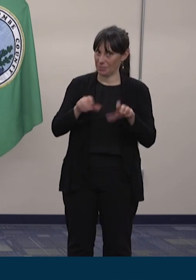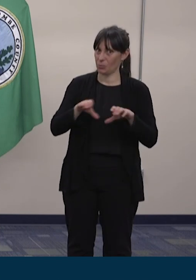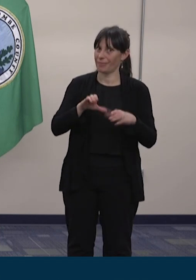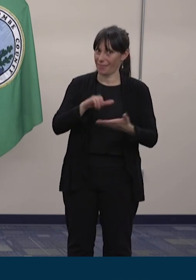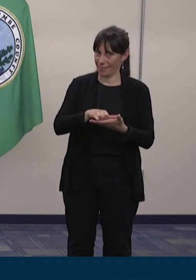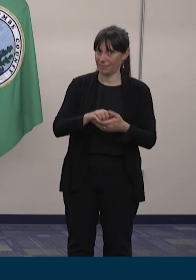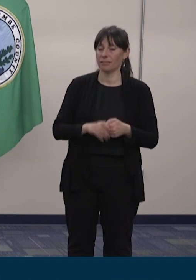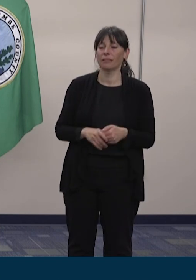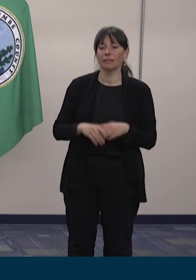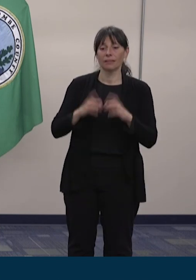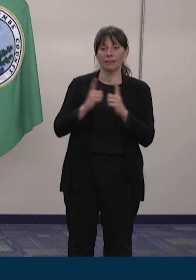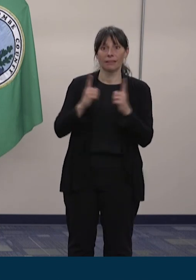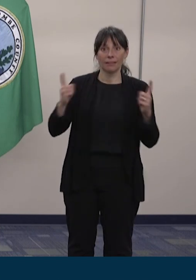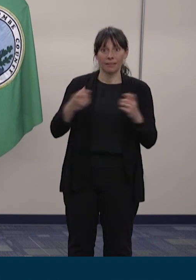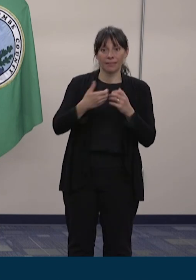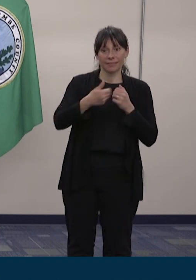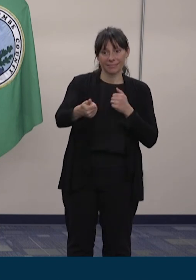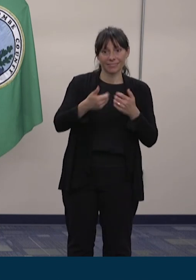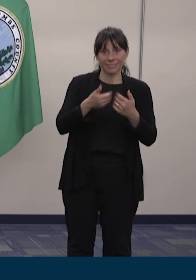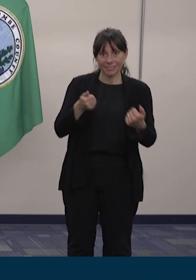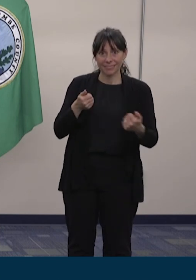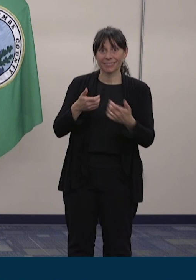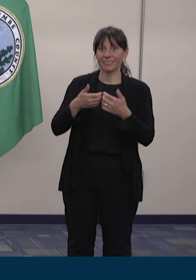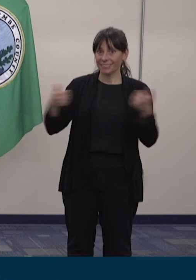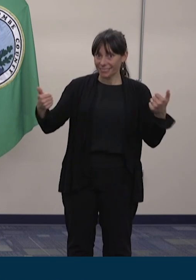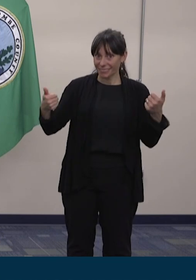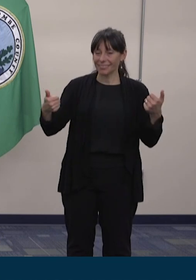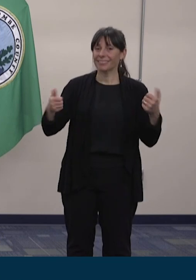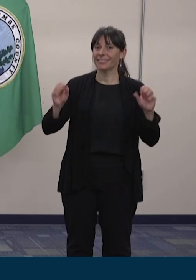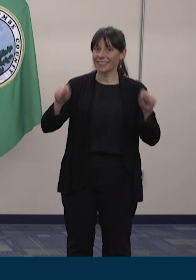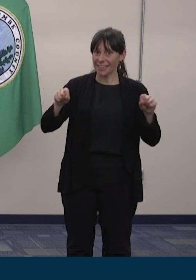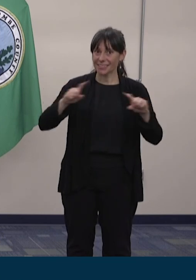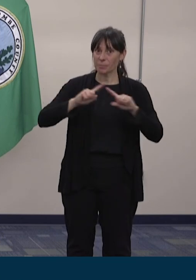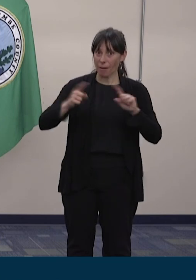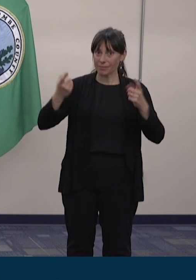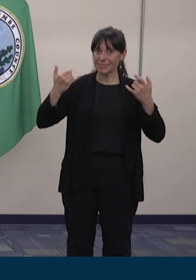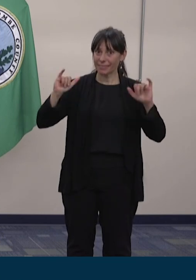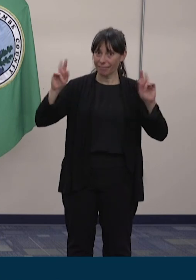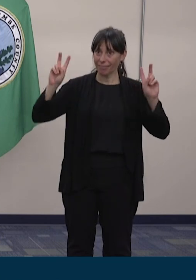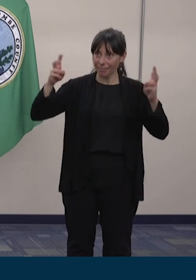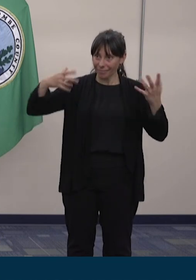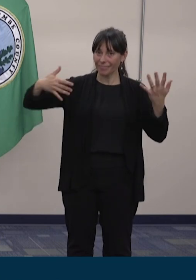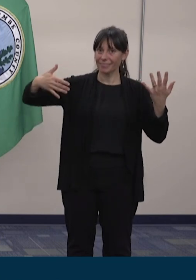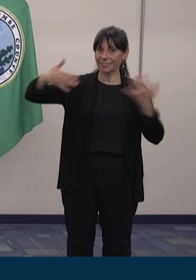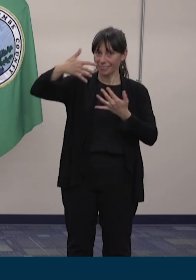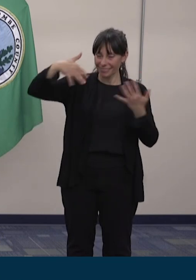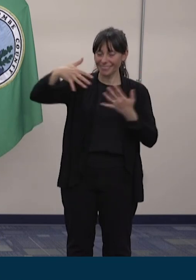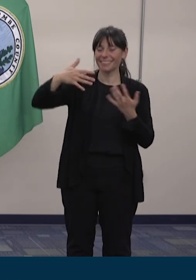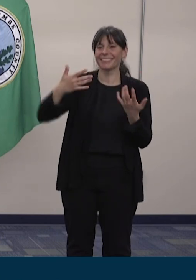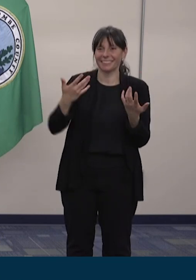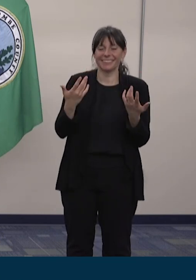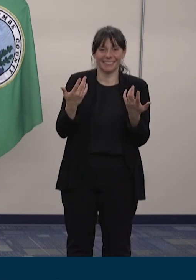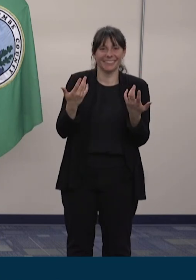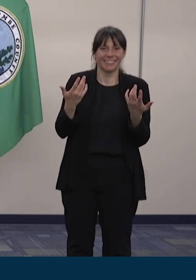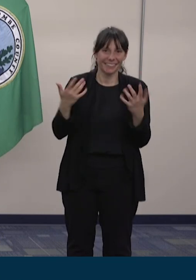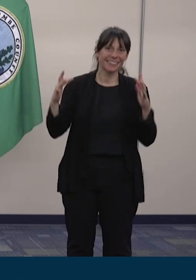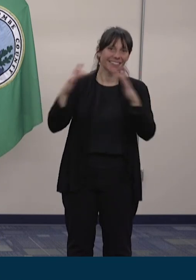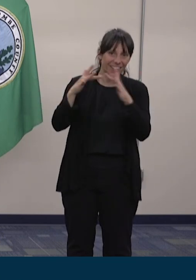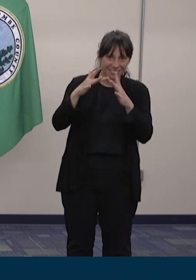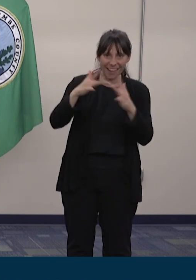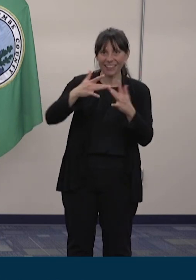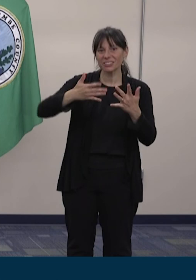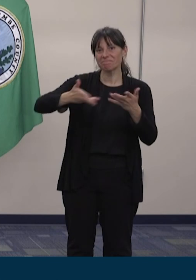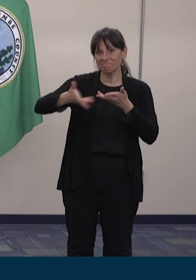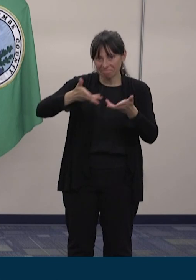distance, mantenerse seguros en casa, but staying engaged. tener la información Keep washing apropiada, your sigue hands, limpiándose